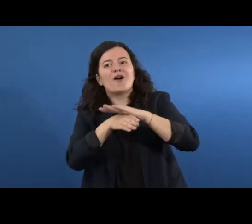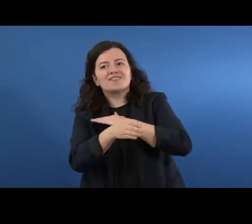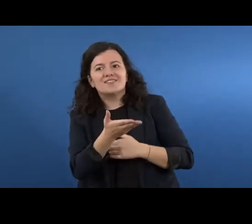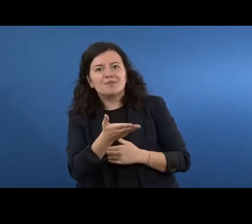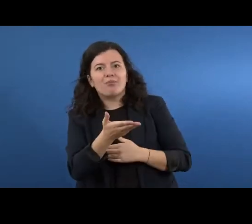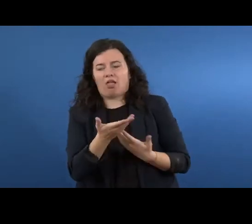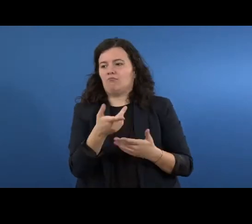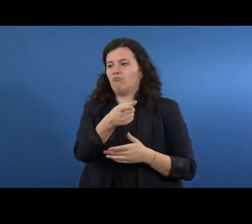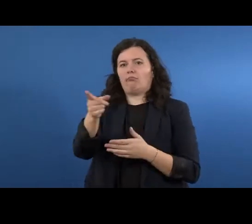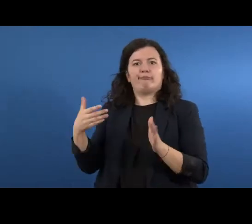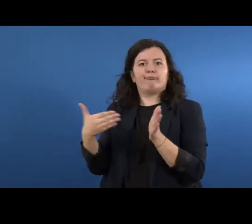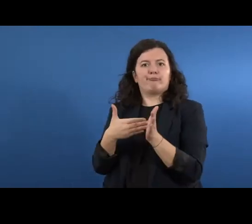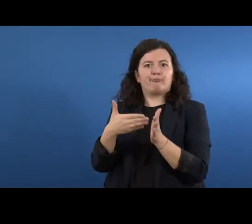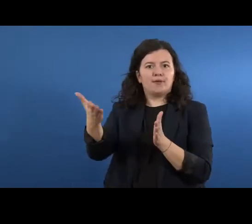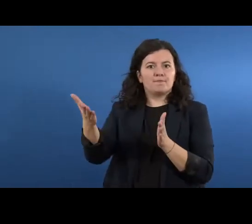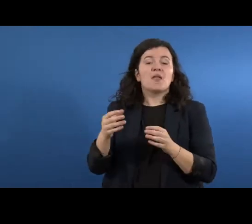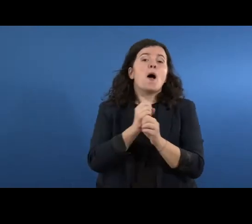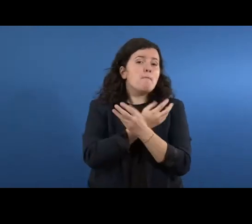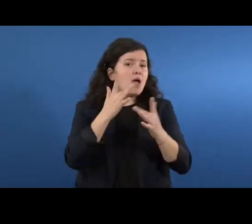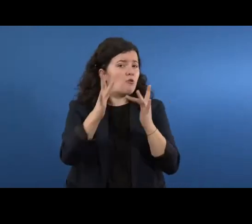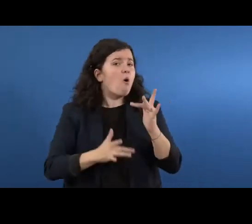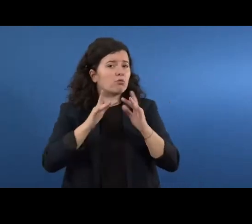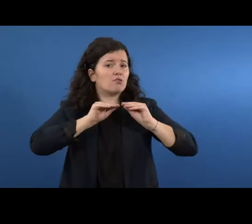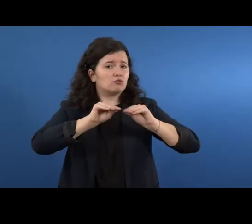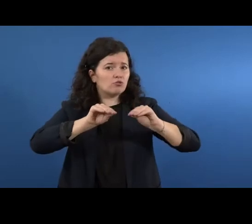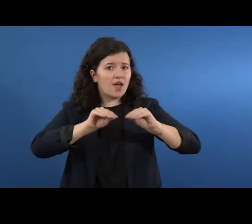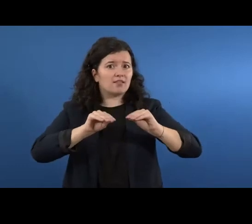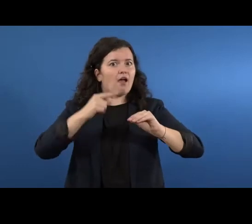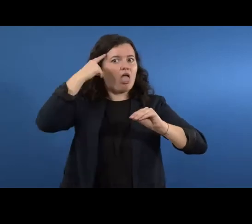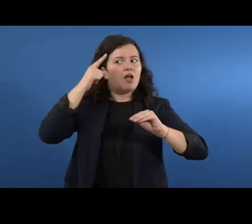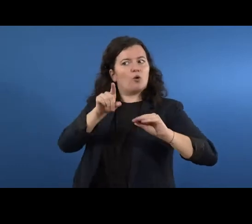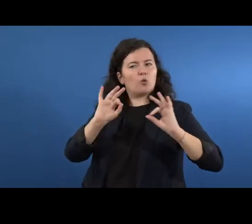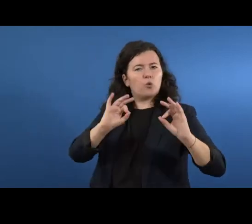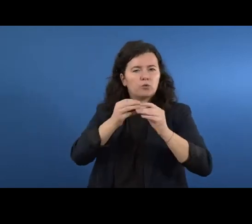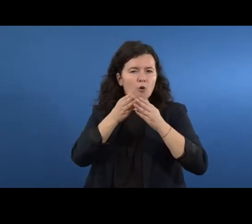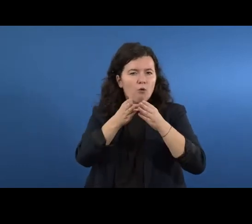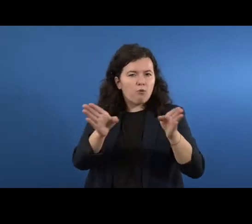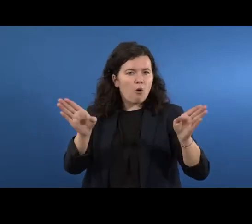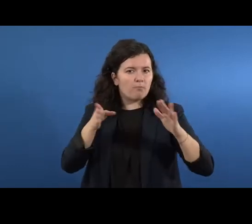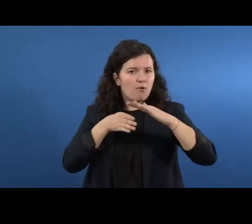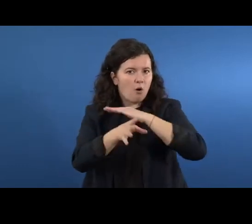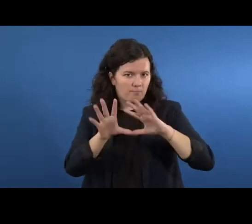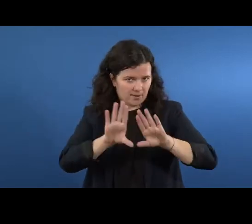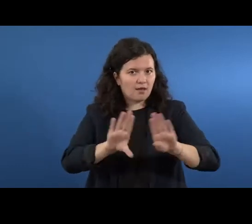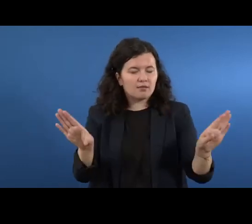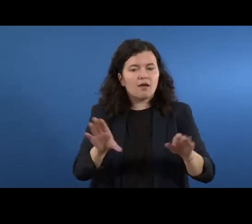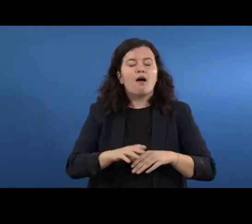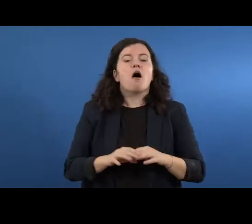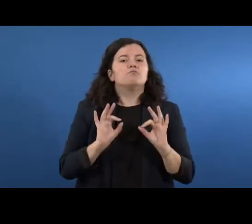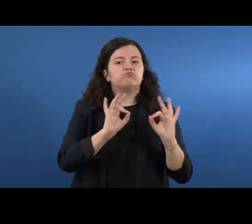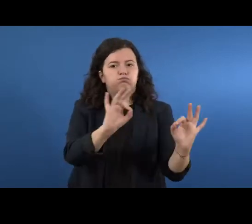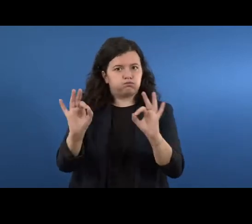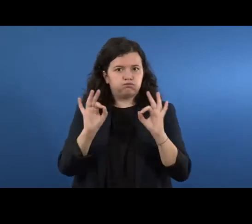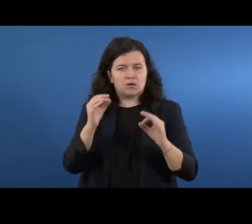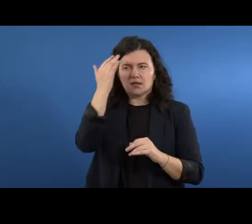know, designing their training offers, and I'm talking about online ones more specifically, and designing their